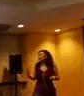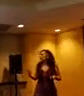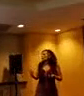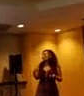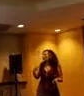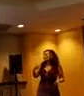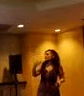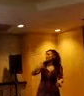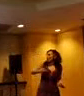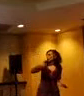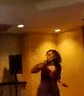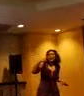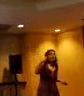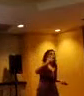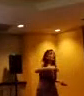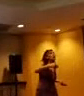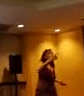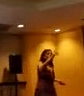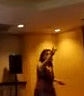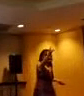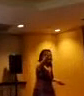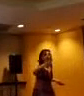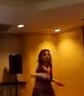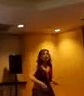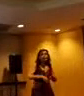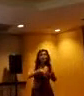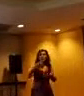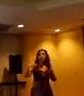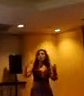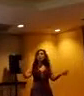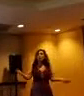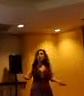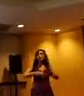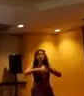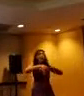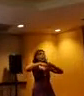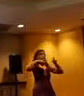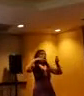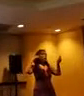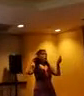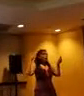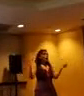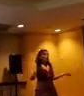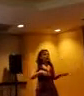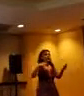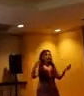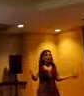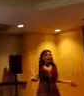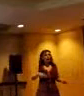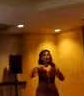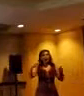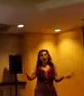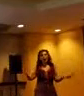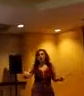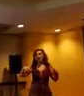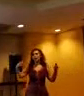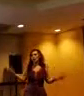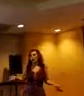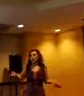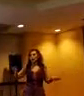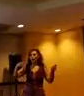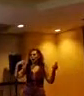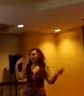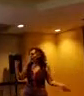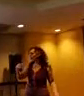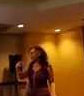coordinate a direct developer and tool creator? That's the other thing. People who are building these, you know, framework after framework and library